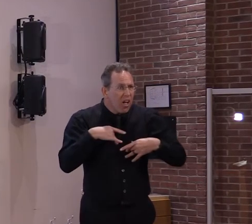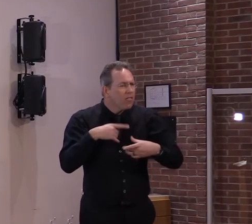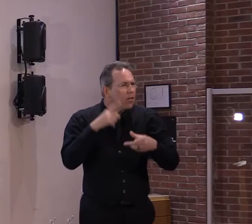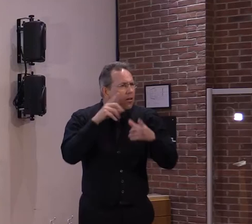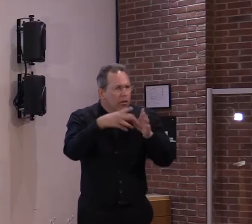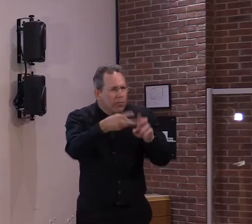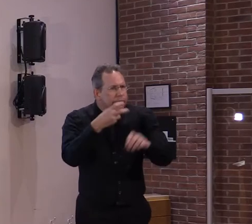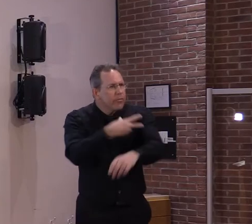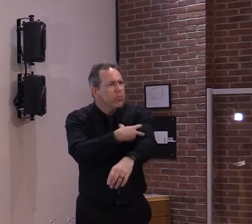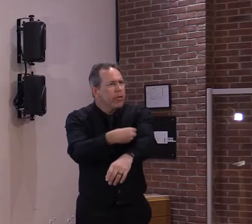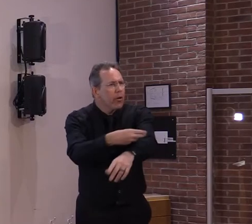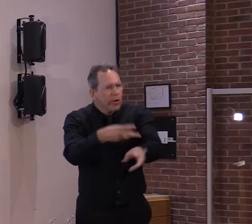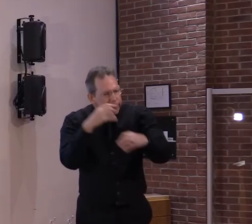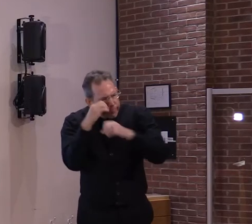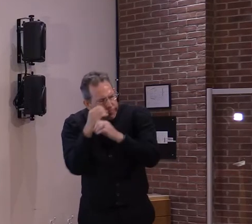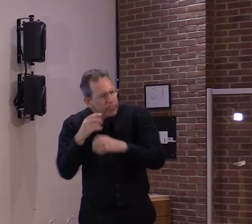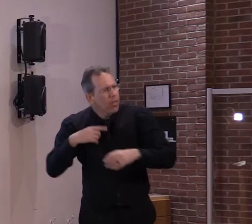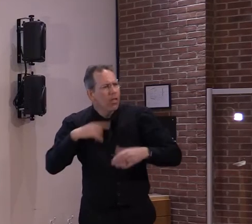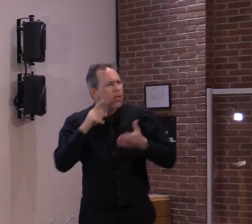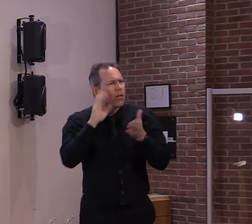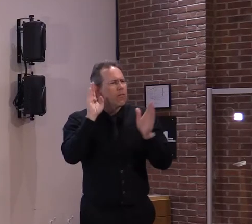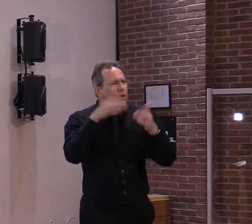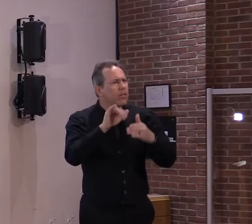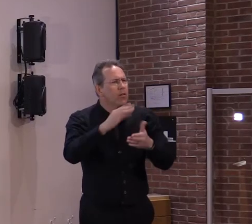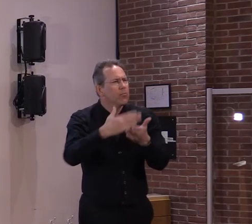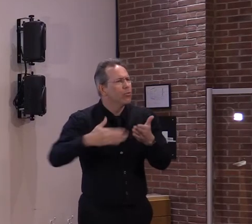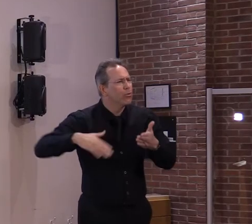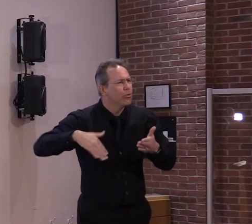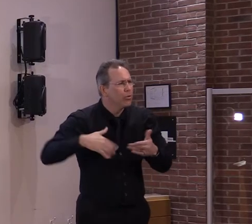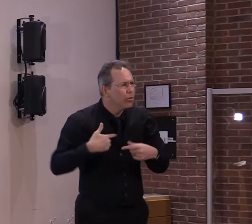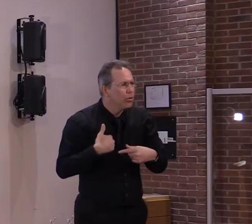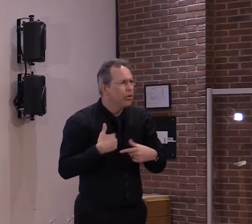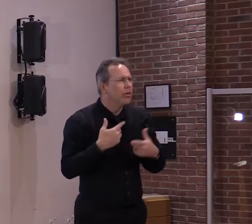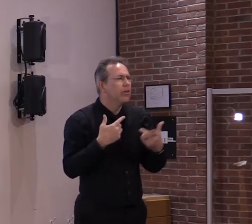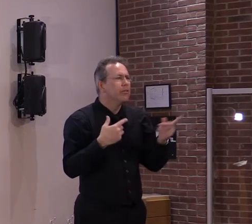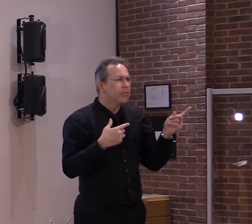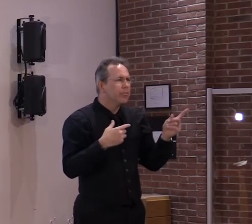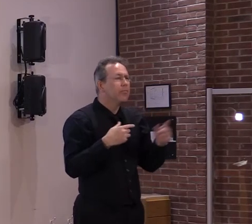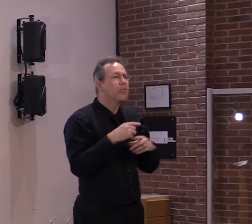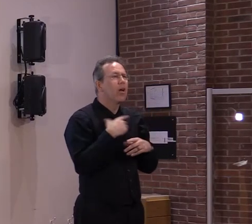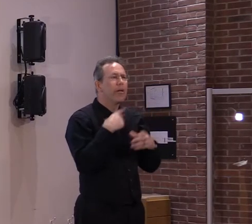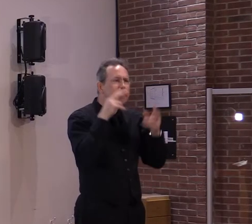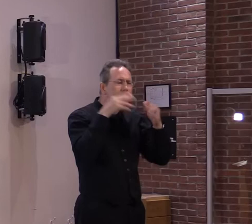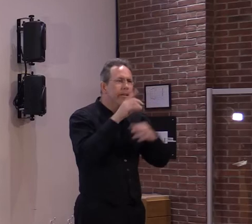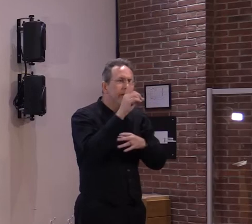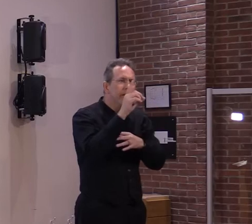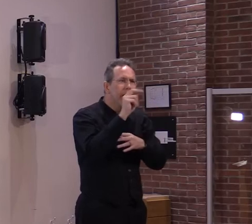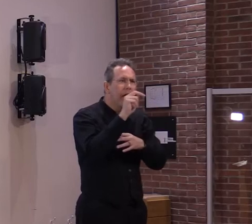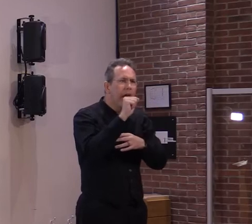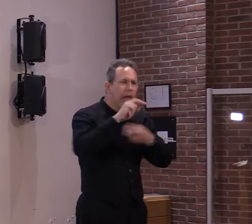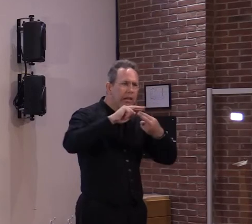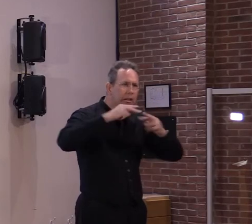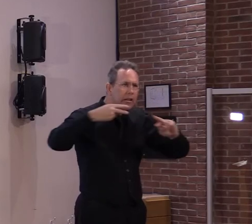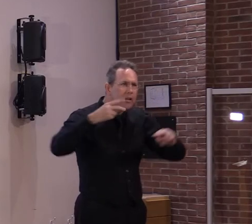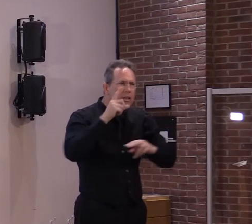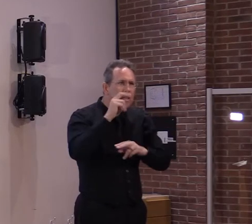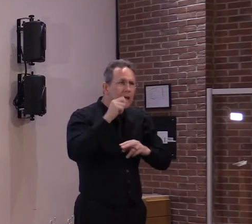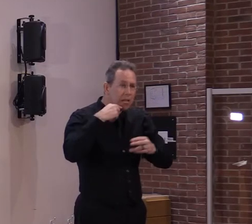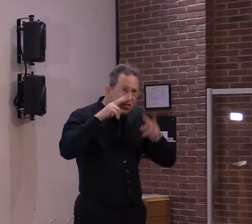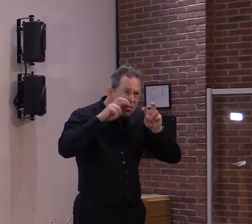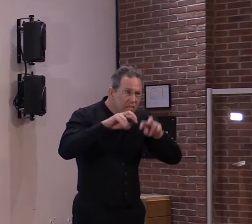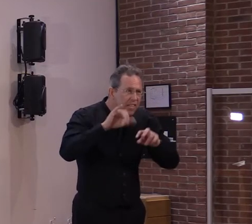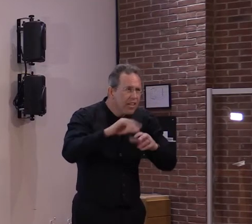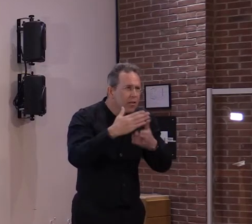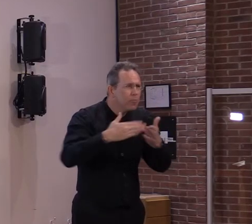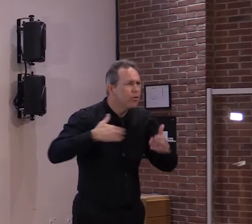we have a bunch of criteria for the whole genome sequencing, because we can't do that many in the course of a week. So we want to be very